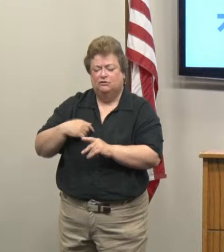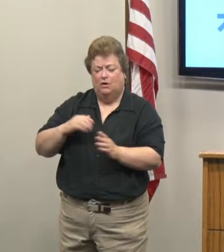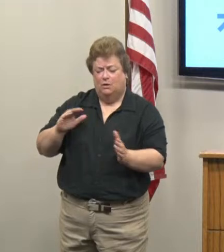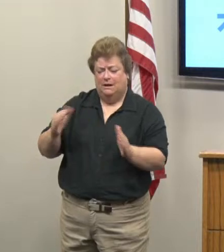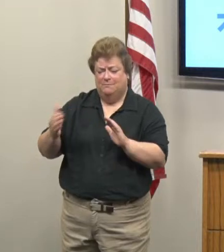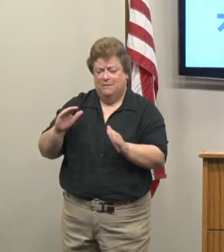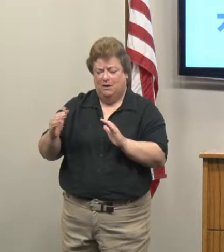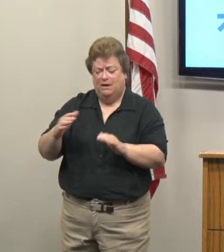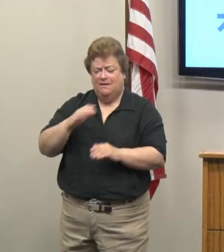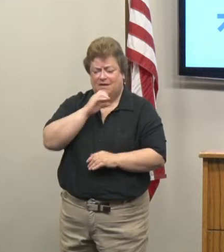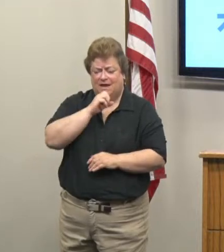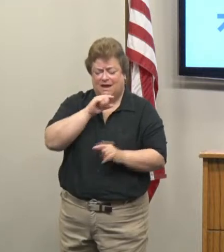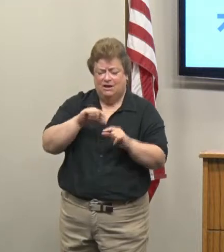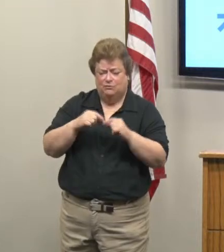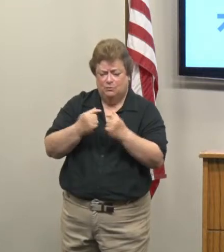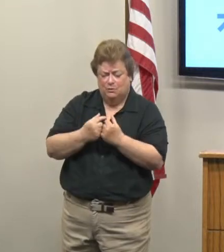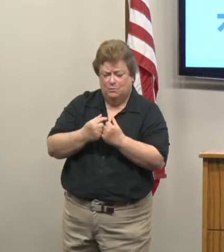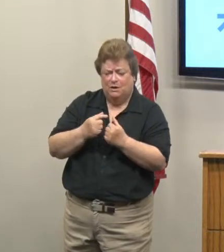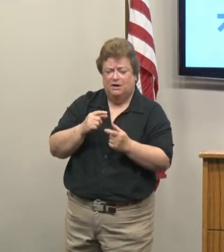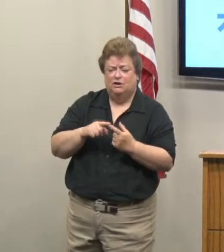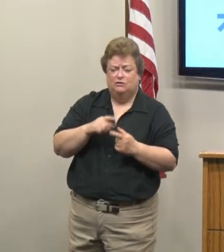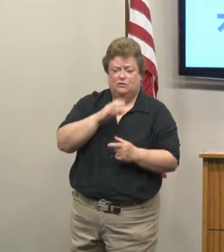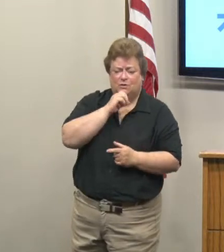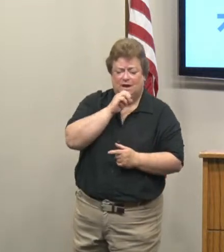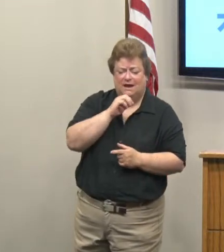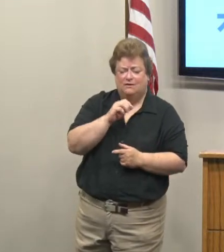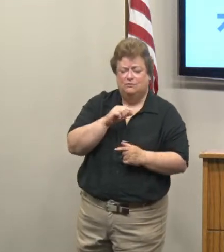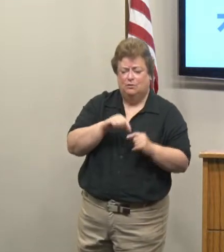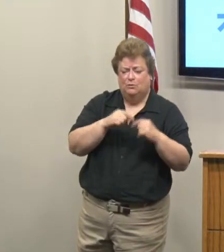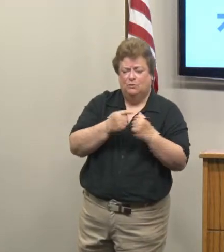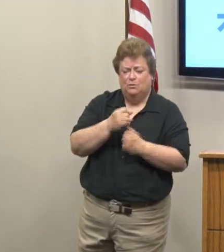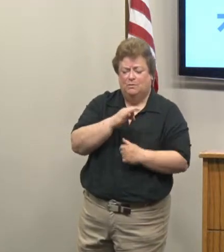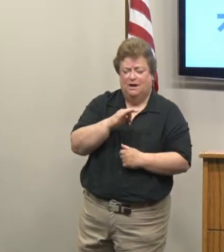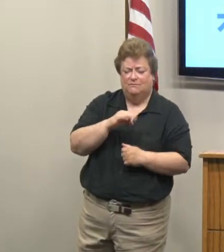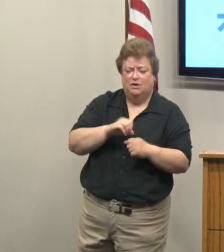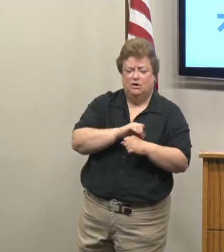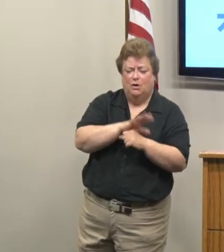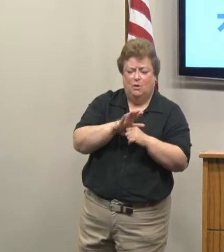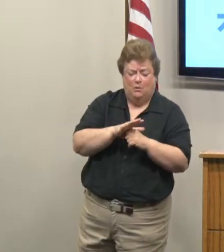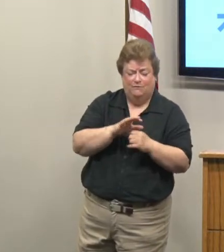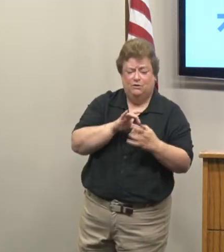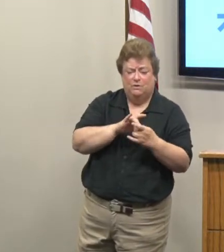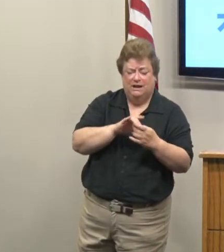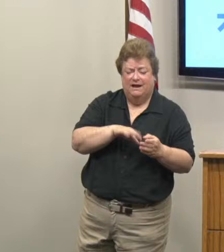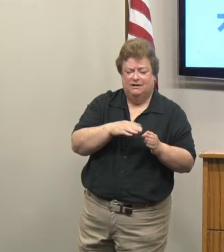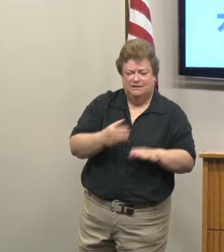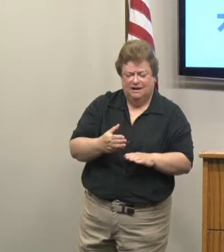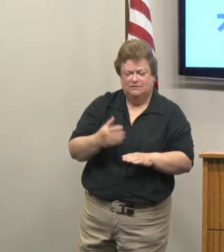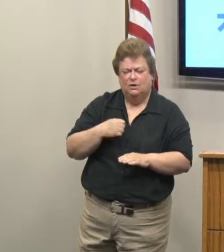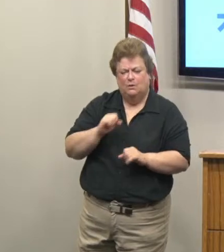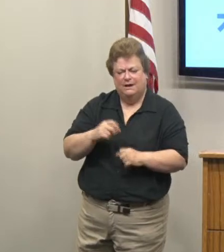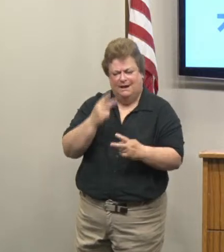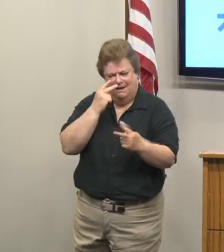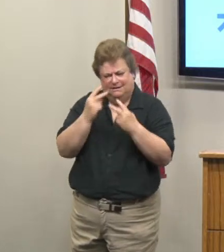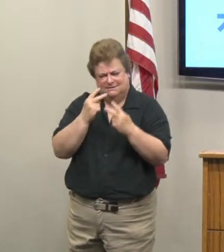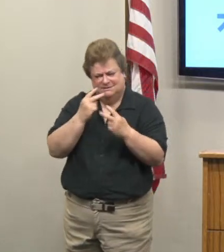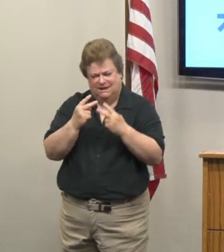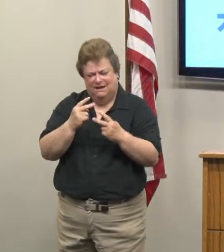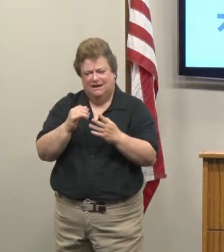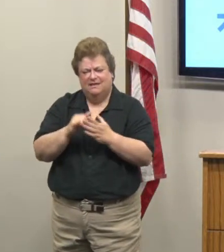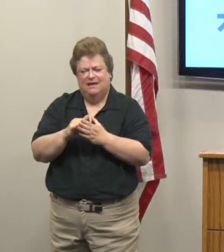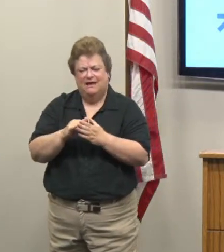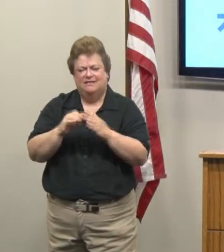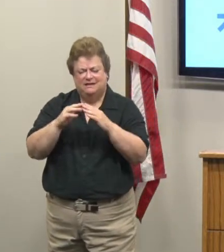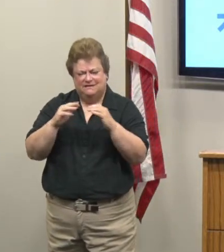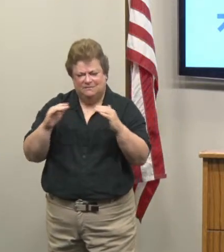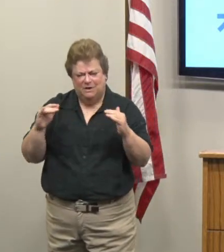of positive cases to the age groups of COVID-related deaths, we can also see that